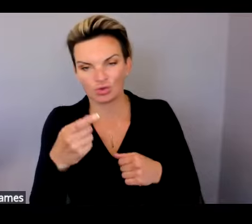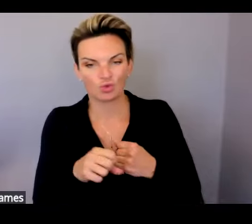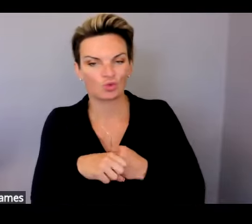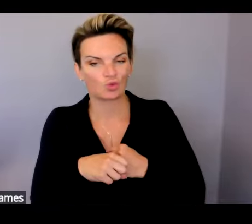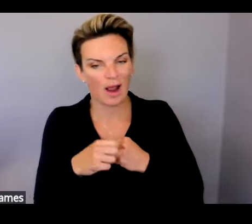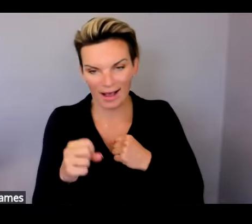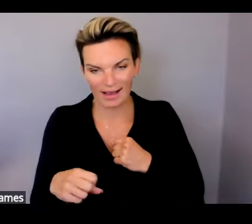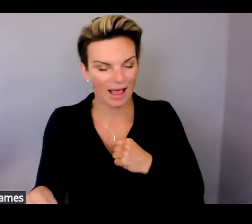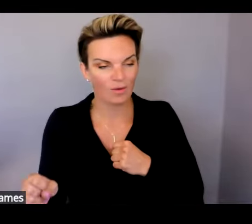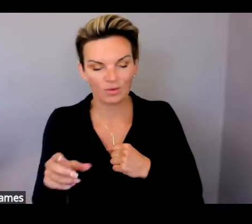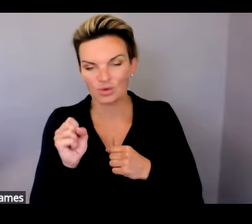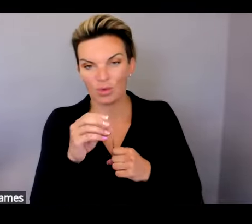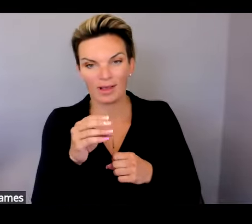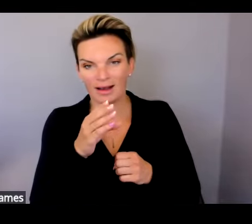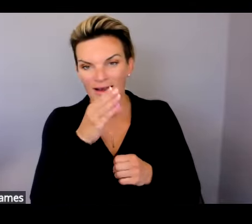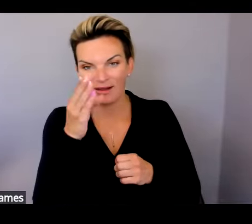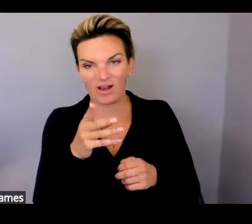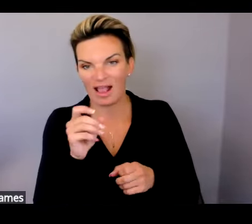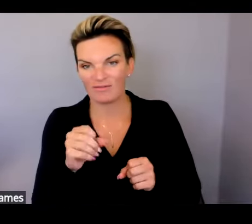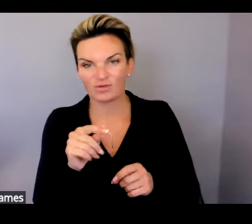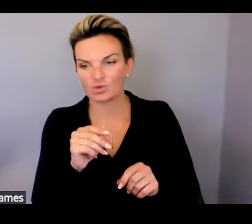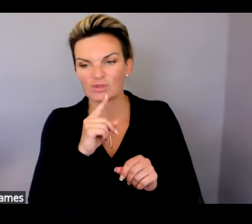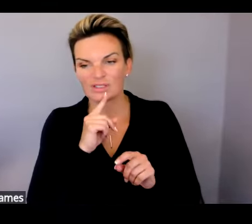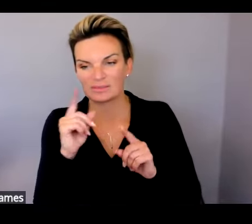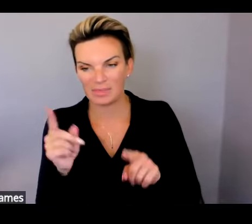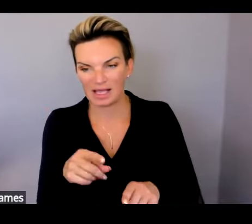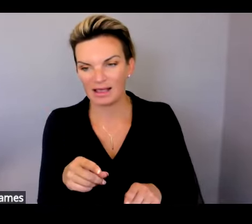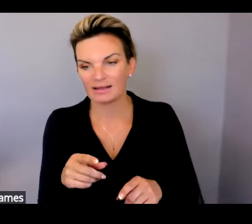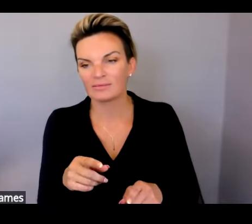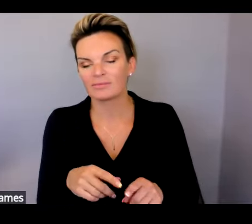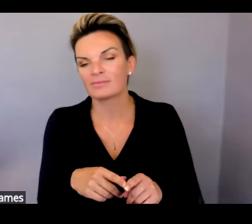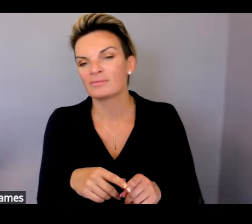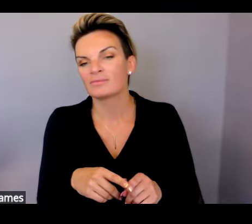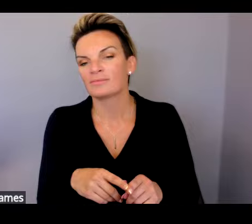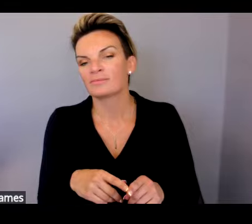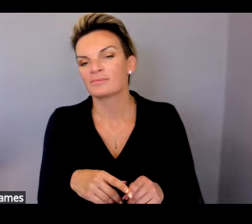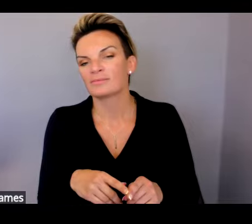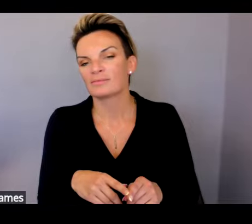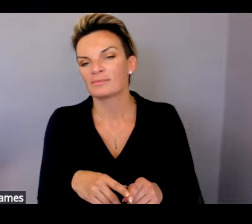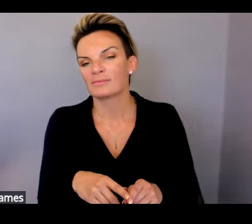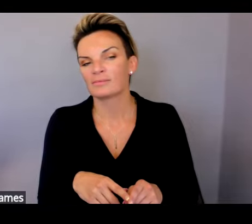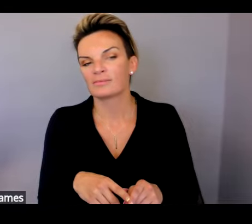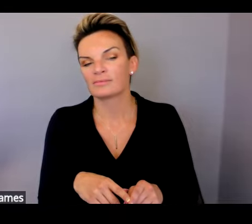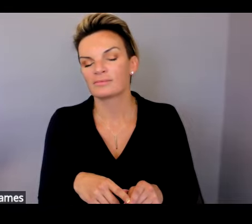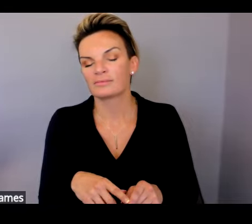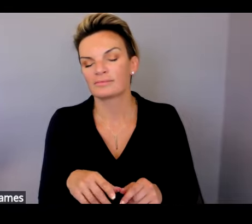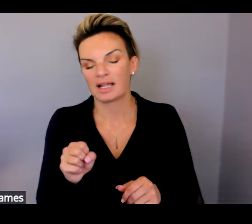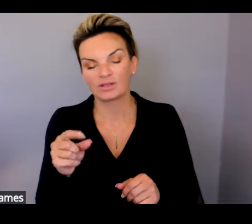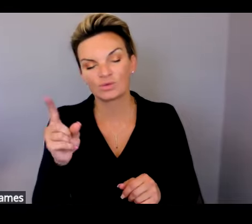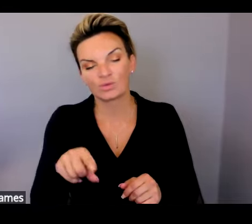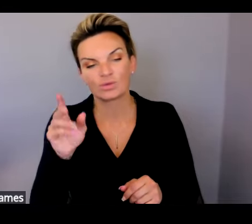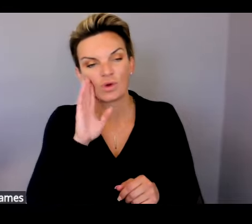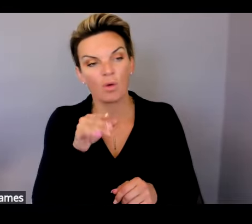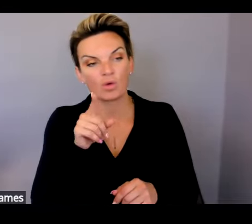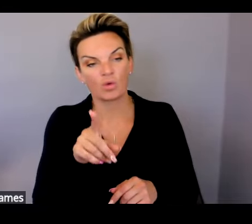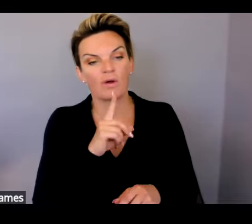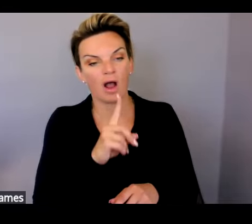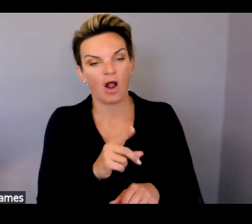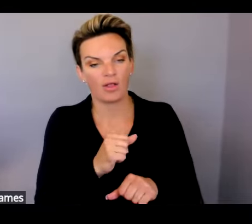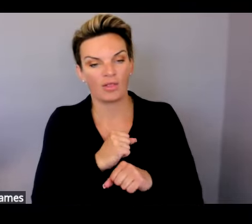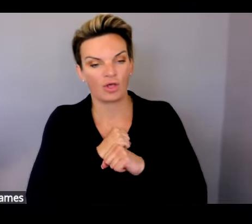that they never have to respond. Let me just conclude this way. As you all know, you're the guardian of ballot